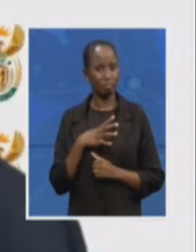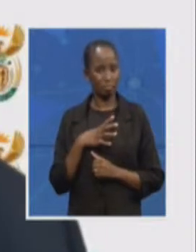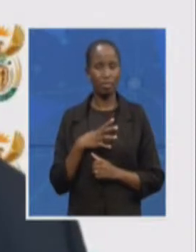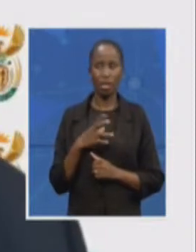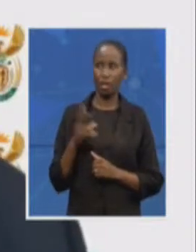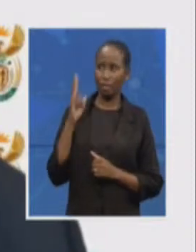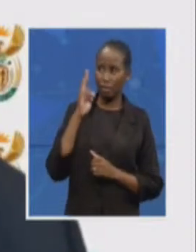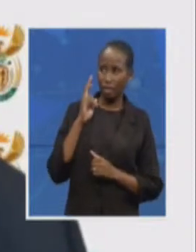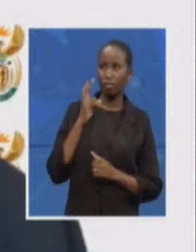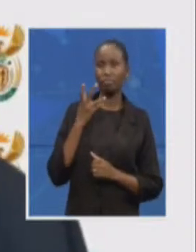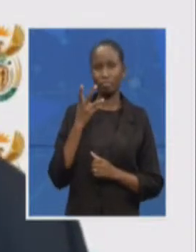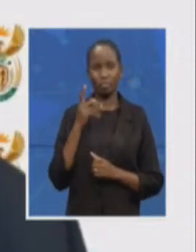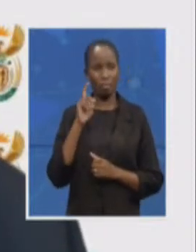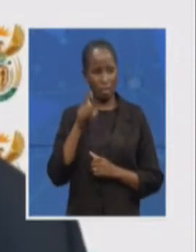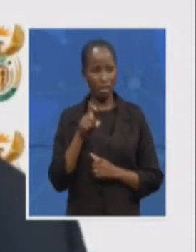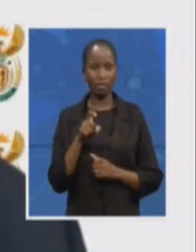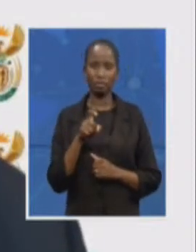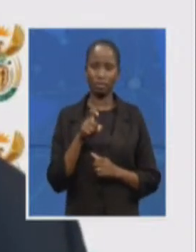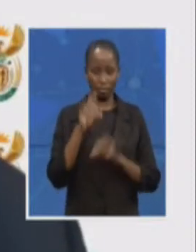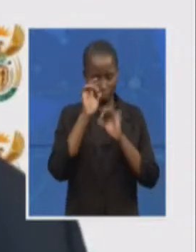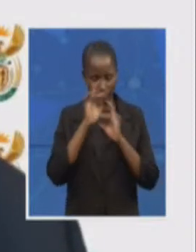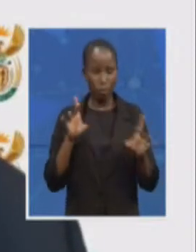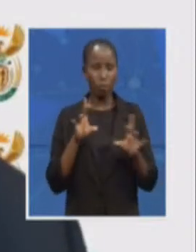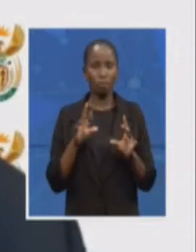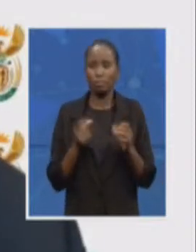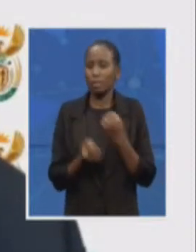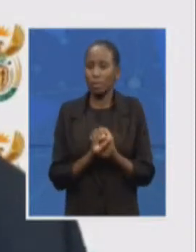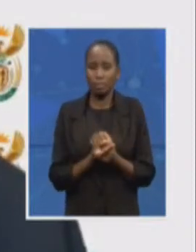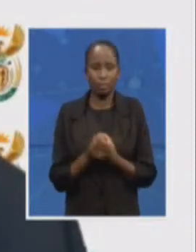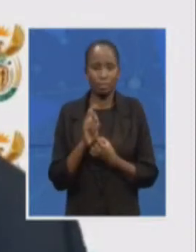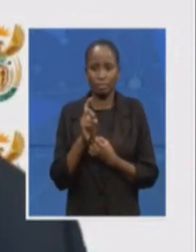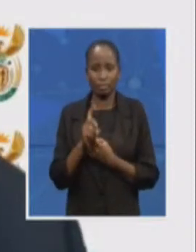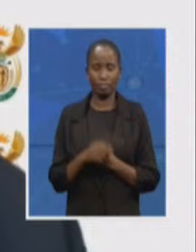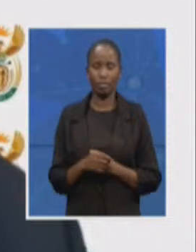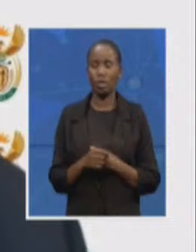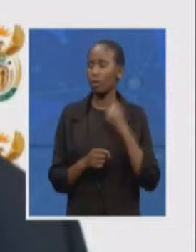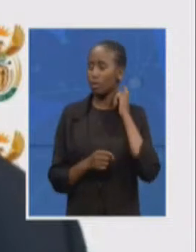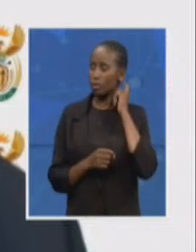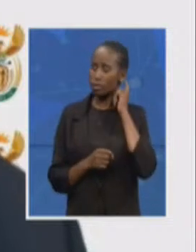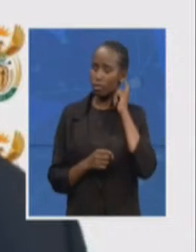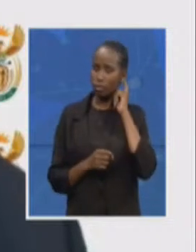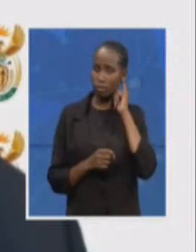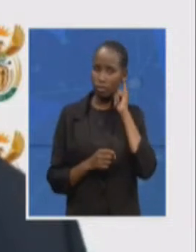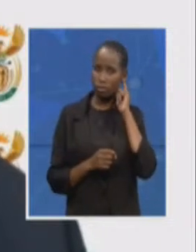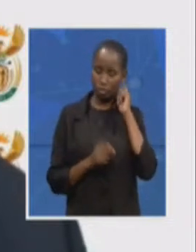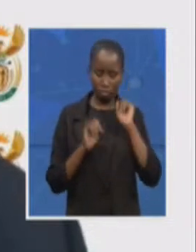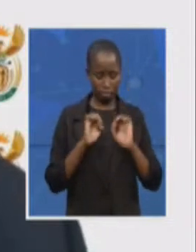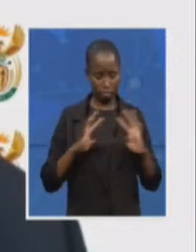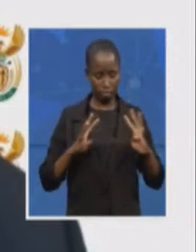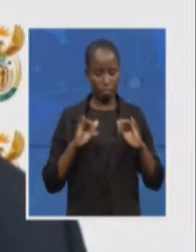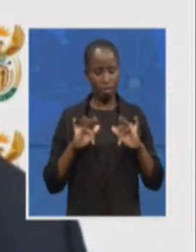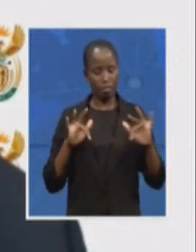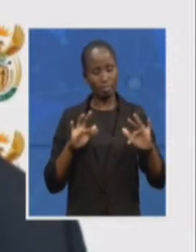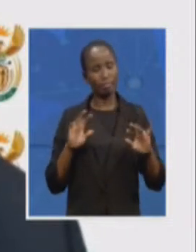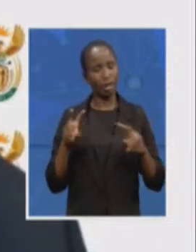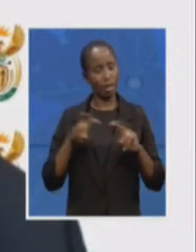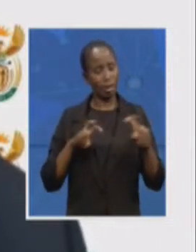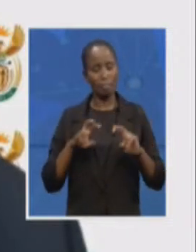want to therefore thank all the panelists really for giving their time. I know all of them have got very